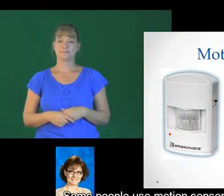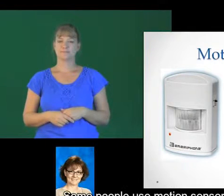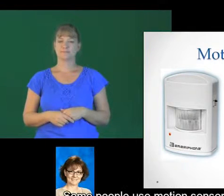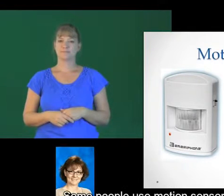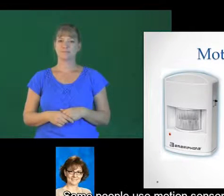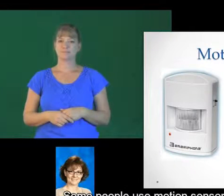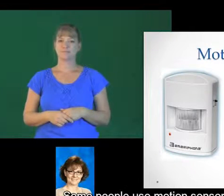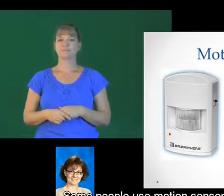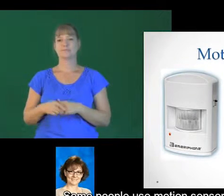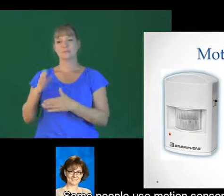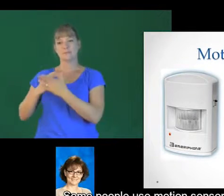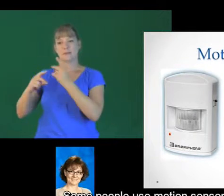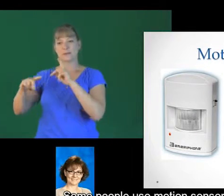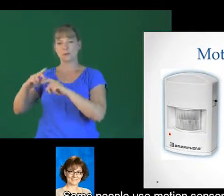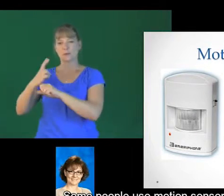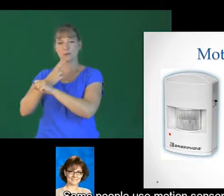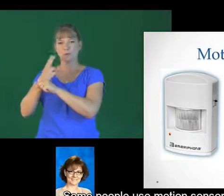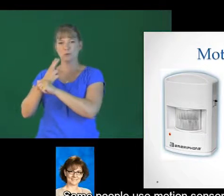And some people use motion sensors.